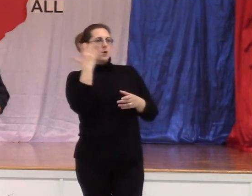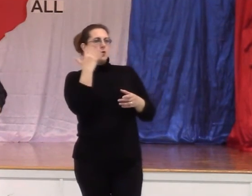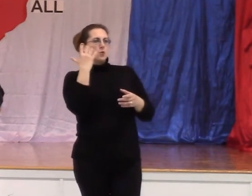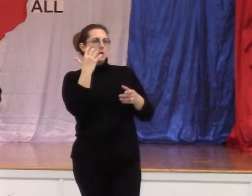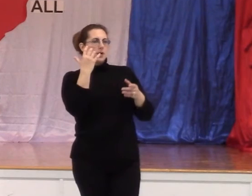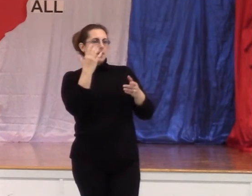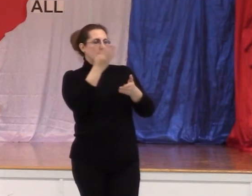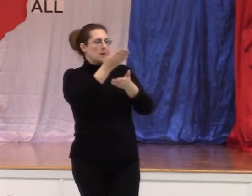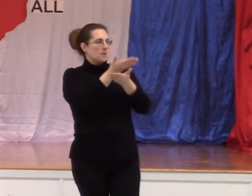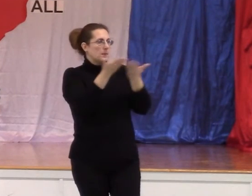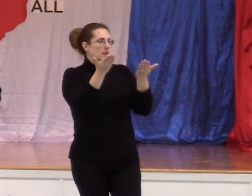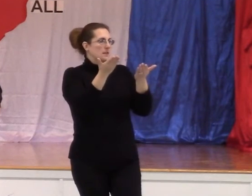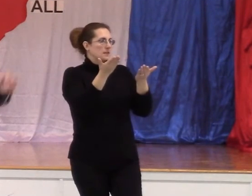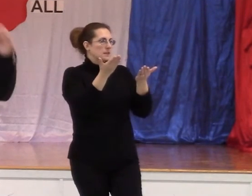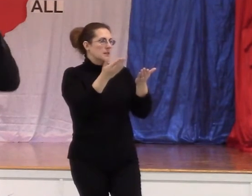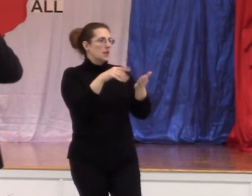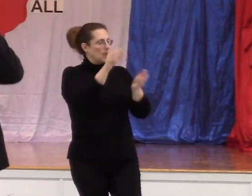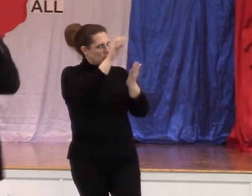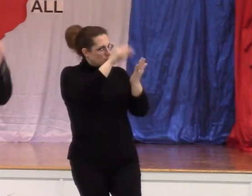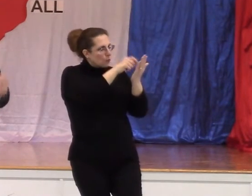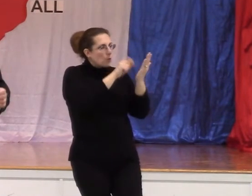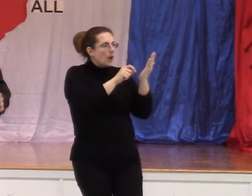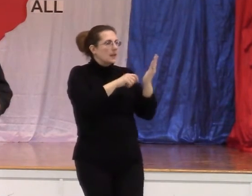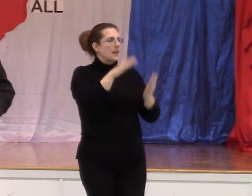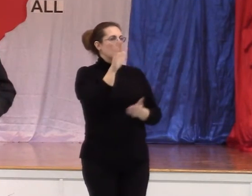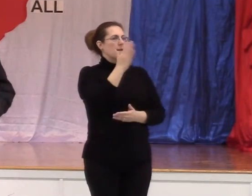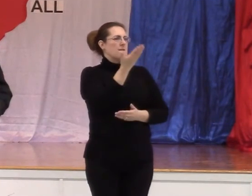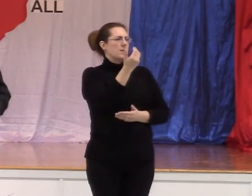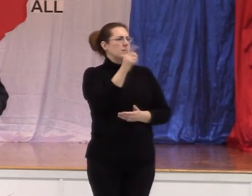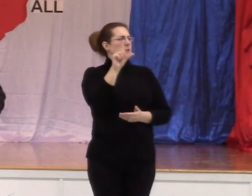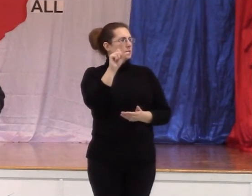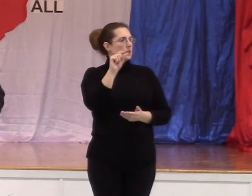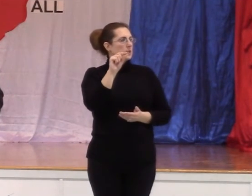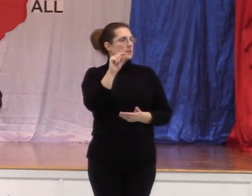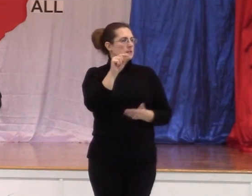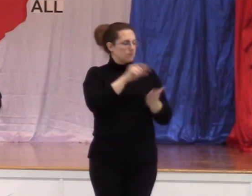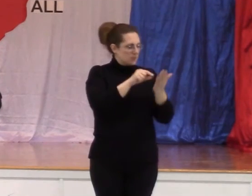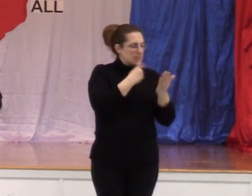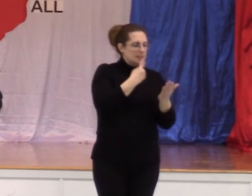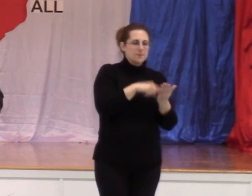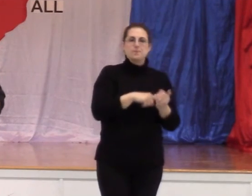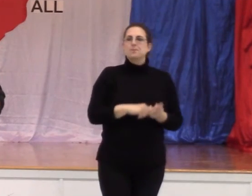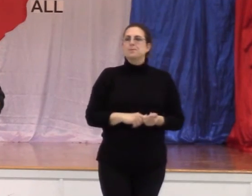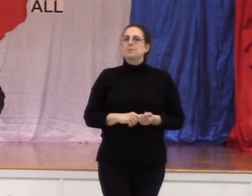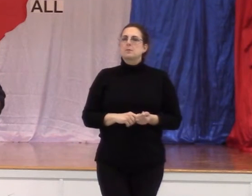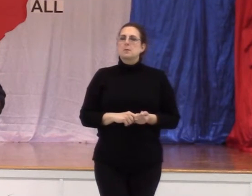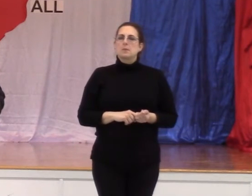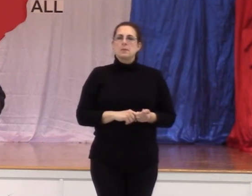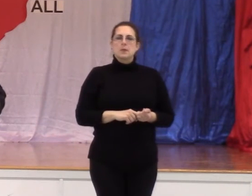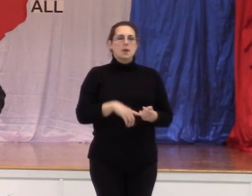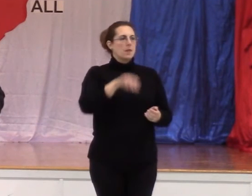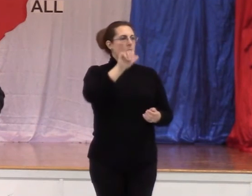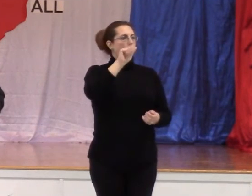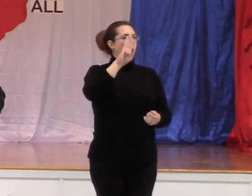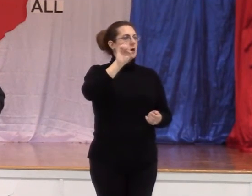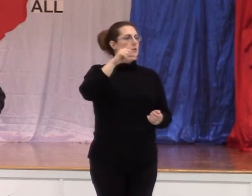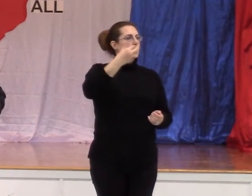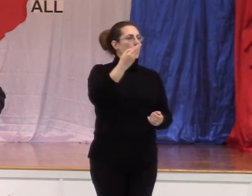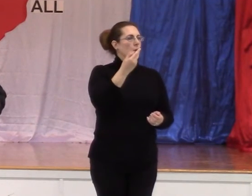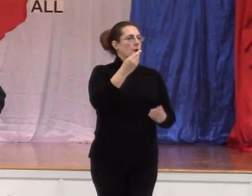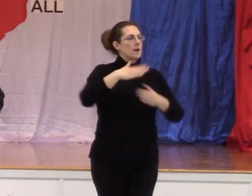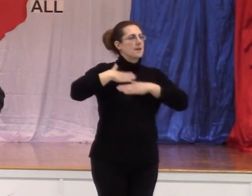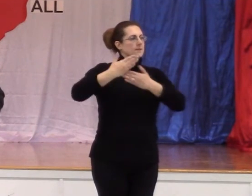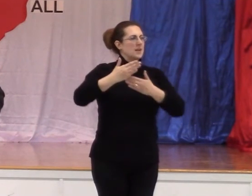Heavenly Prophets, is one of his great pieces in the 1520s, where he references this. The Augsburg Confession is filled